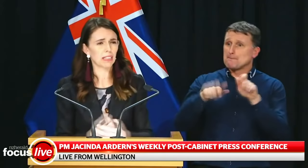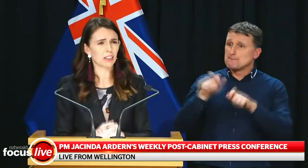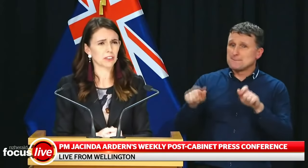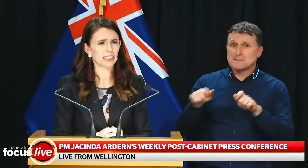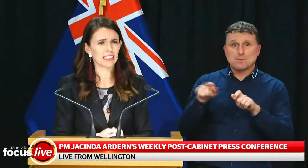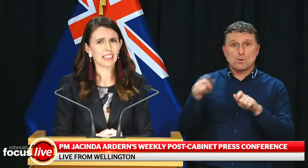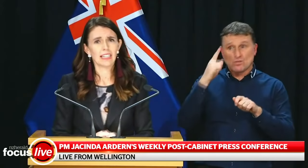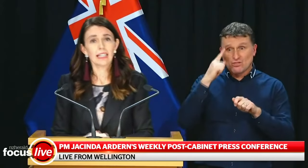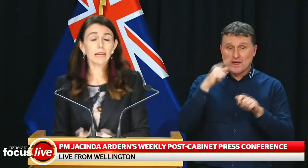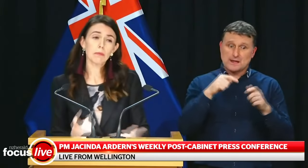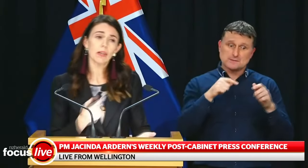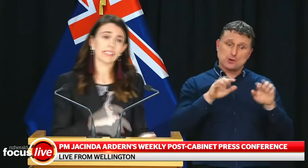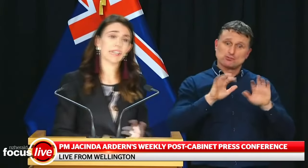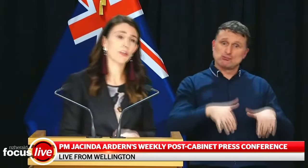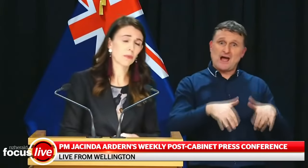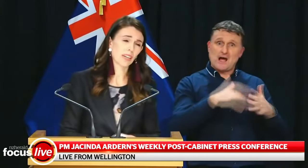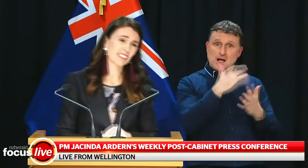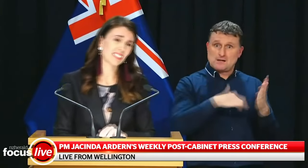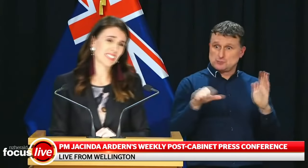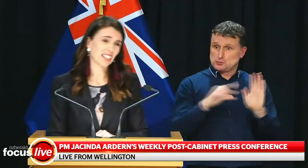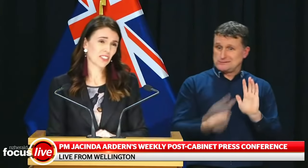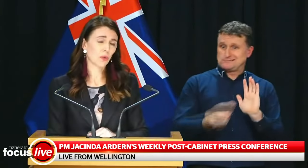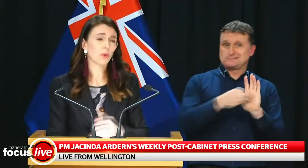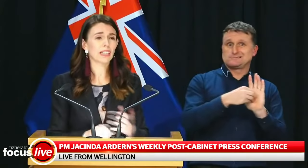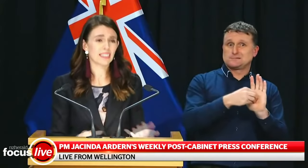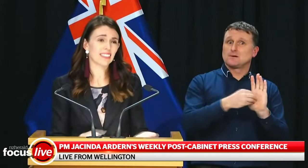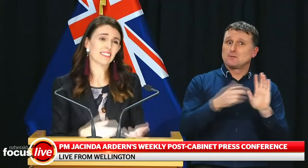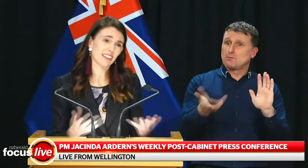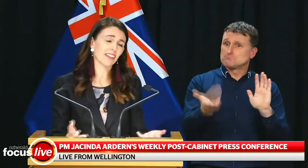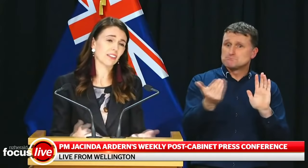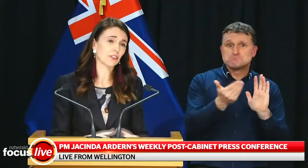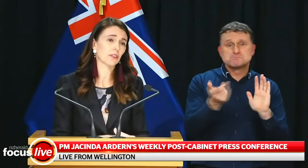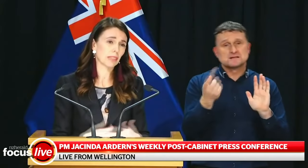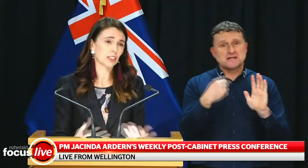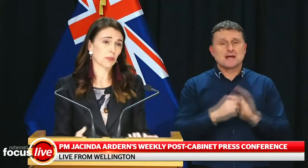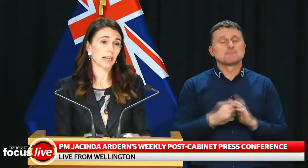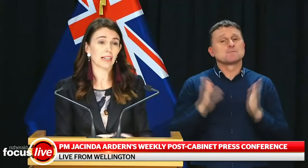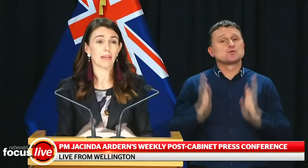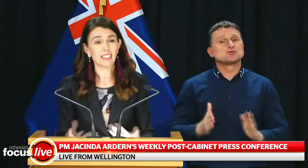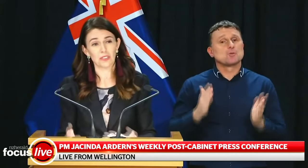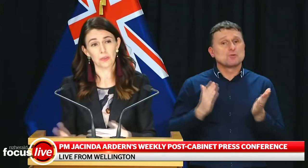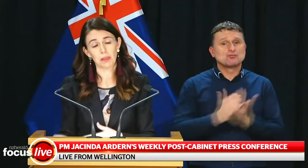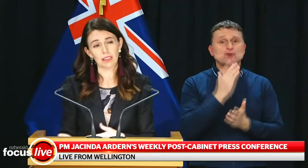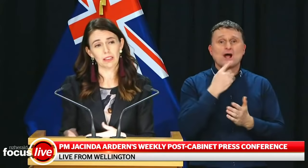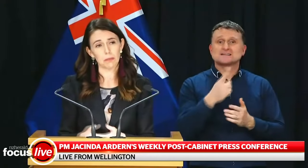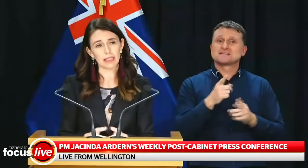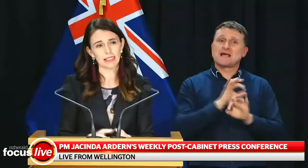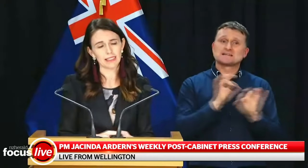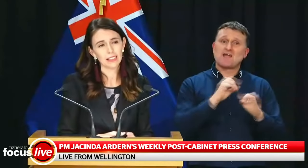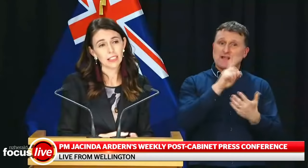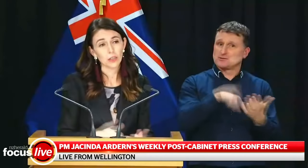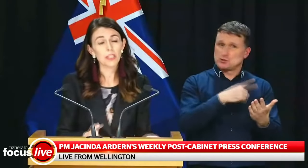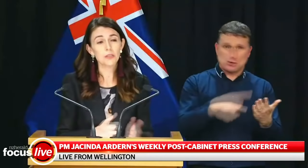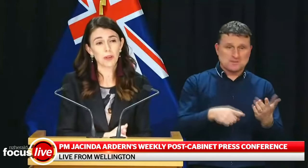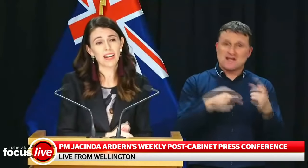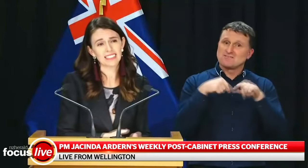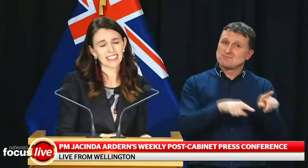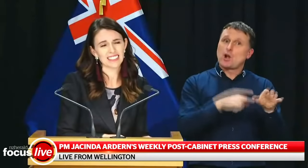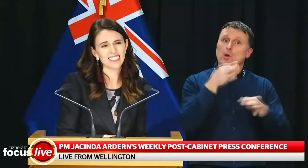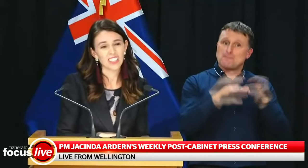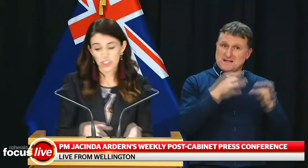it should be included. Keep in mind, our human rights legislation already says that you shouldn't be discriminated based on your political opinion. The question